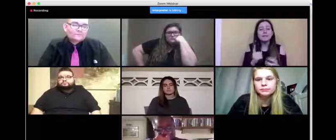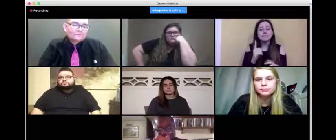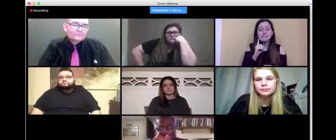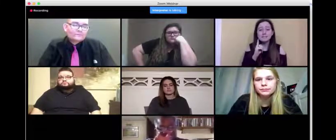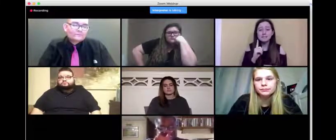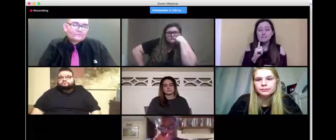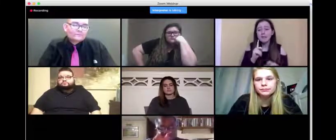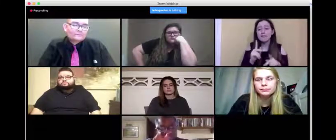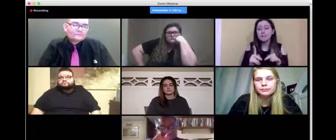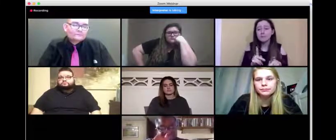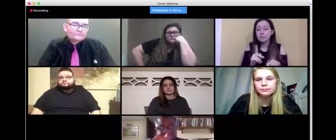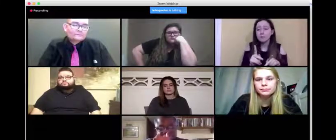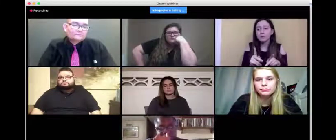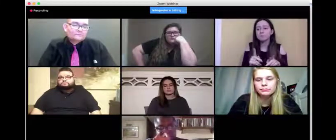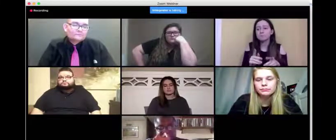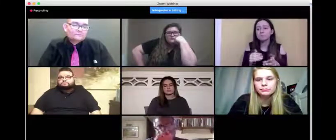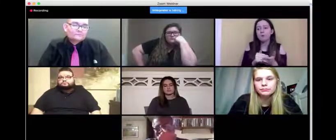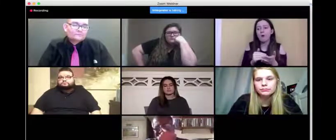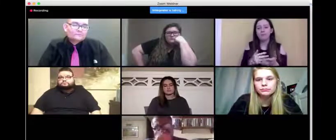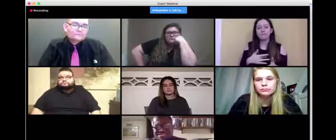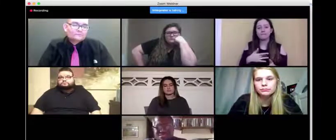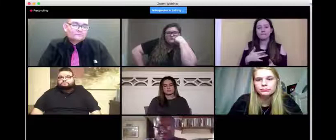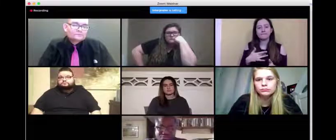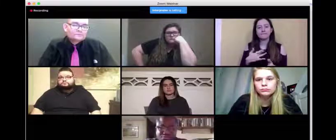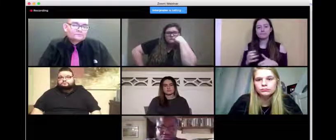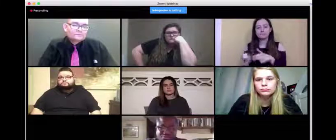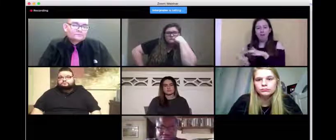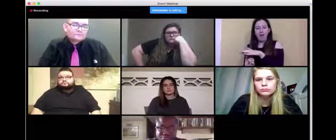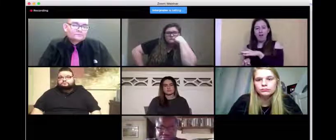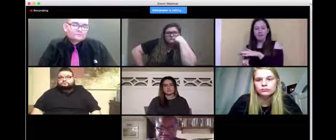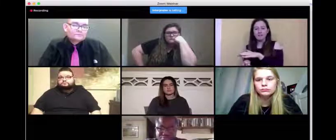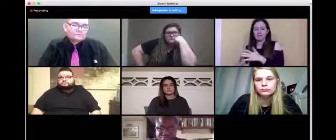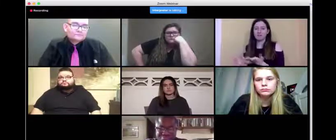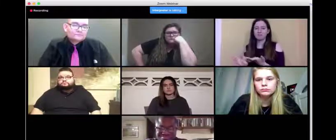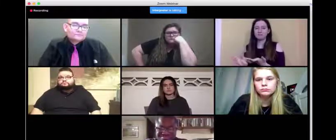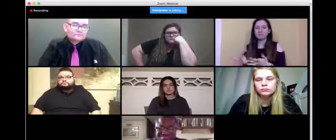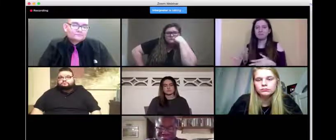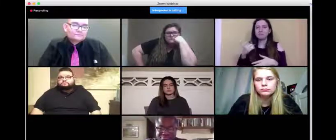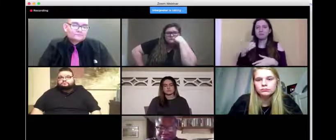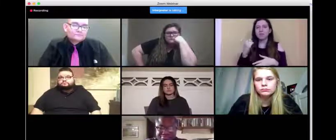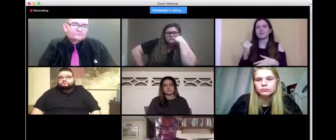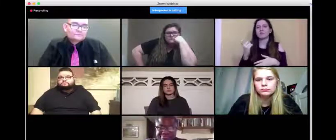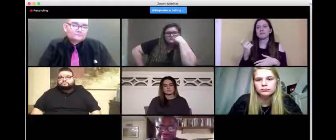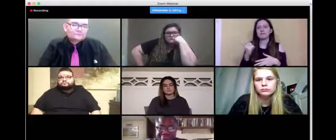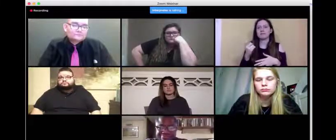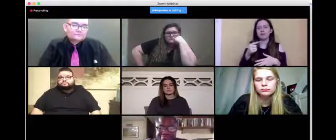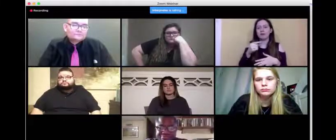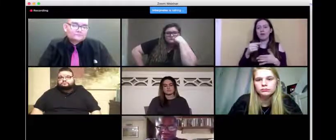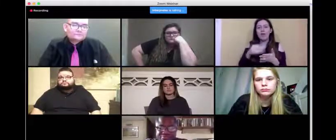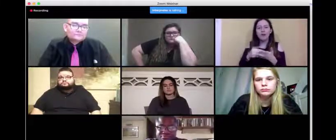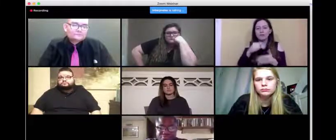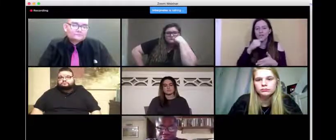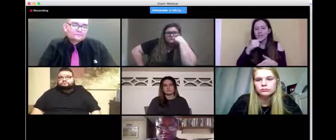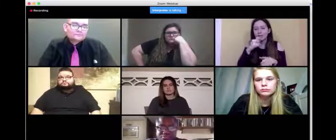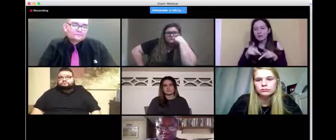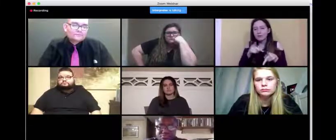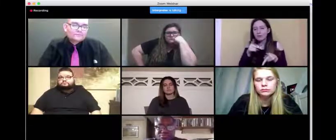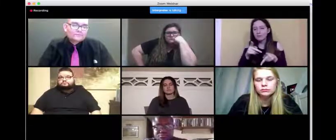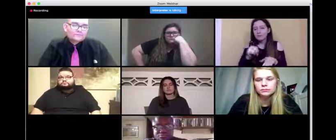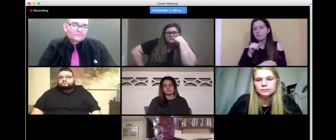isolated because often hearing people, they don't really understand our language. They don't